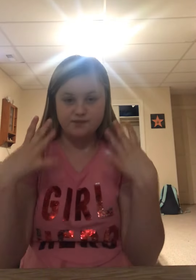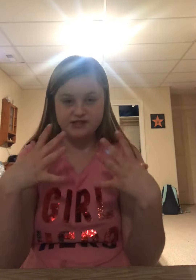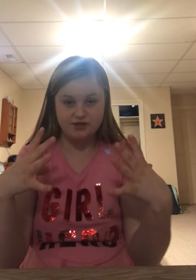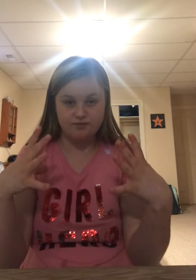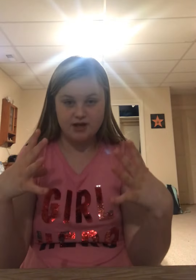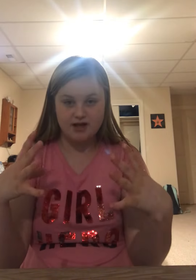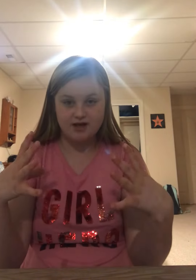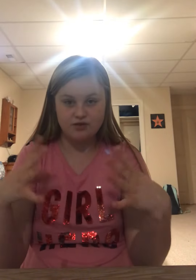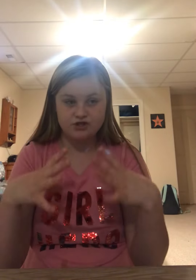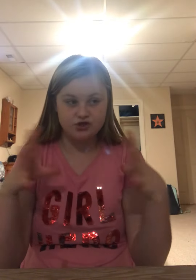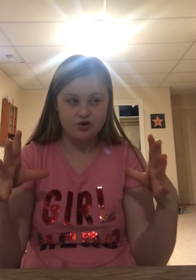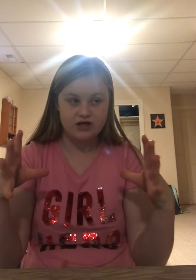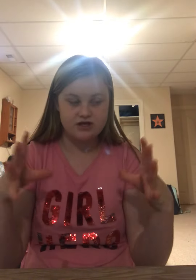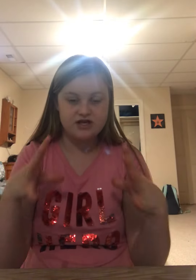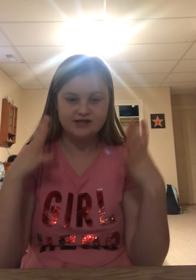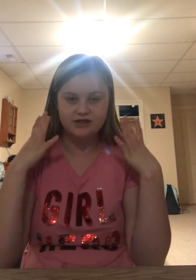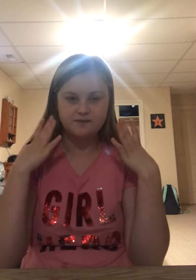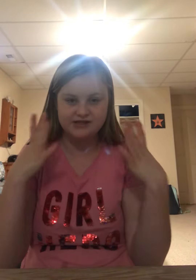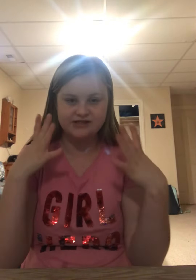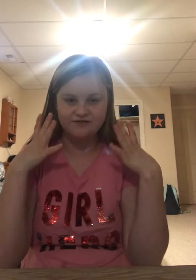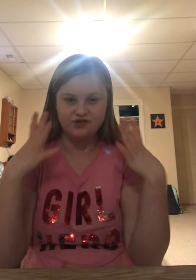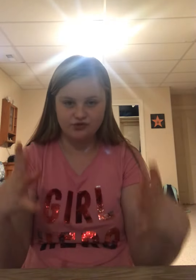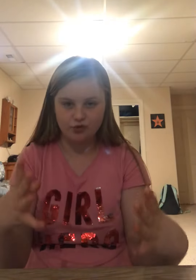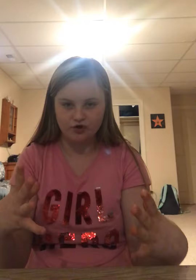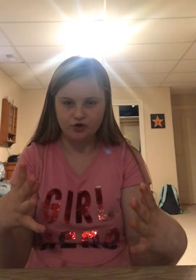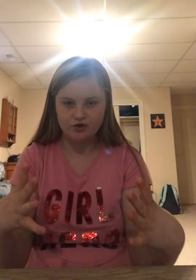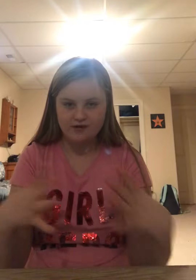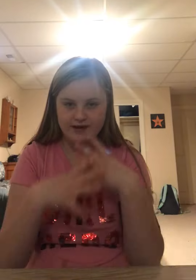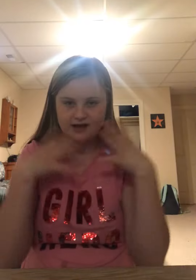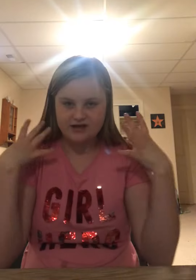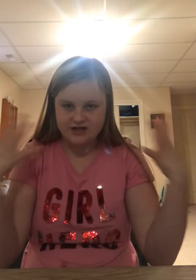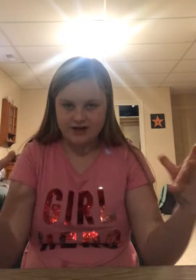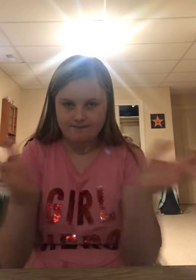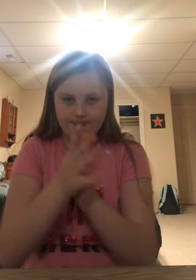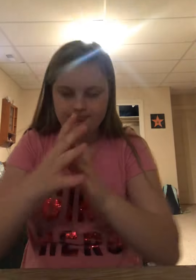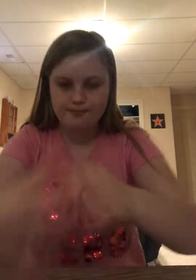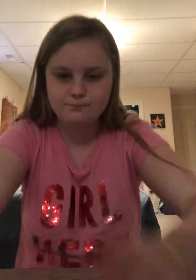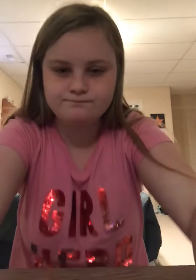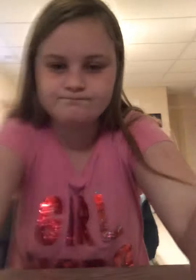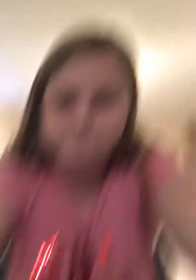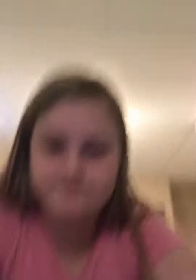obsessed with me, and it was annoying. He has an obsessive disorder, and, yeah. Thank you.